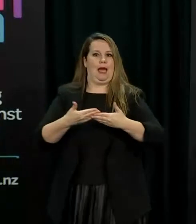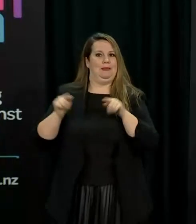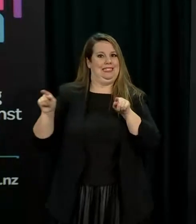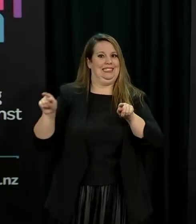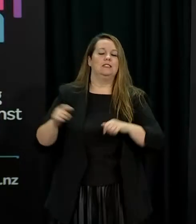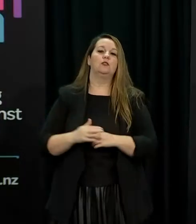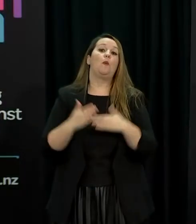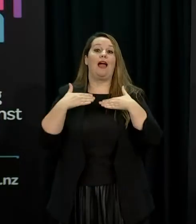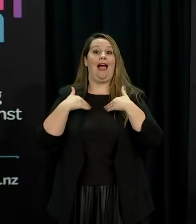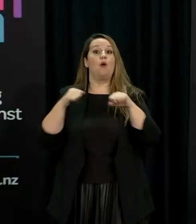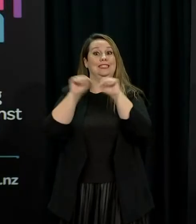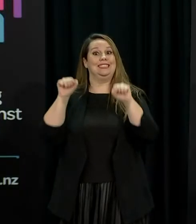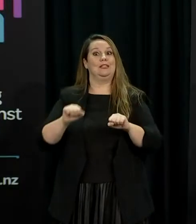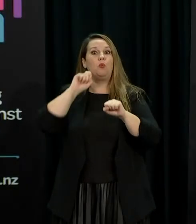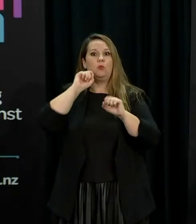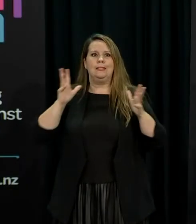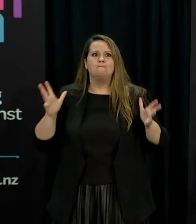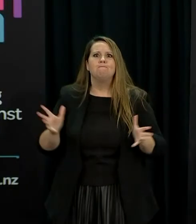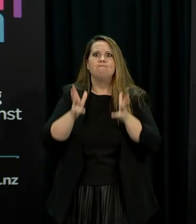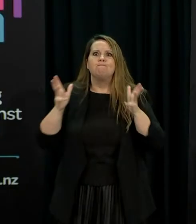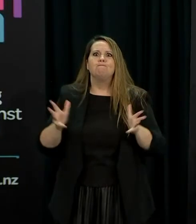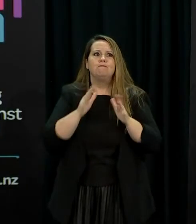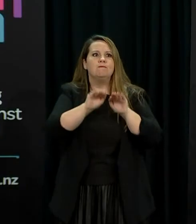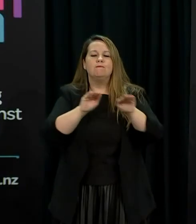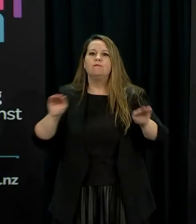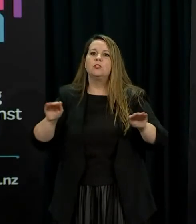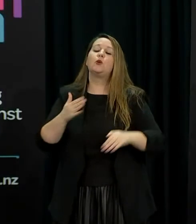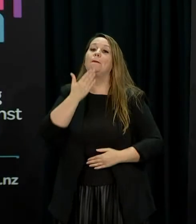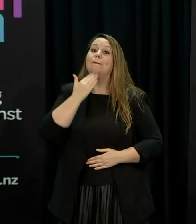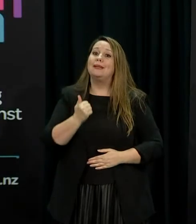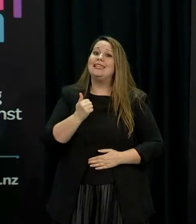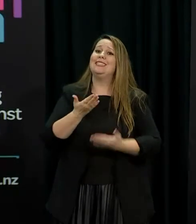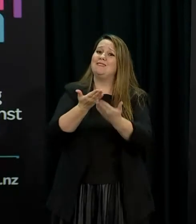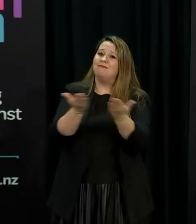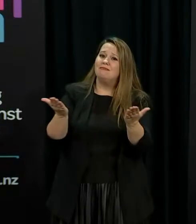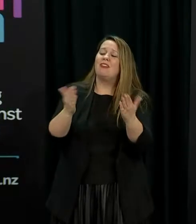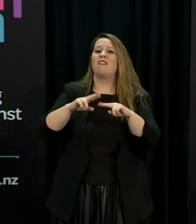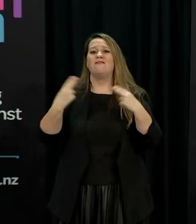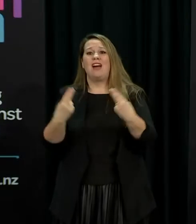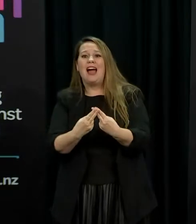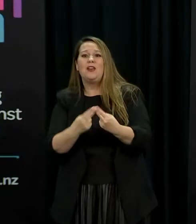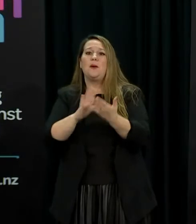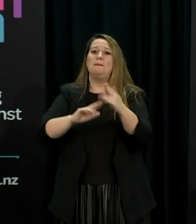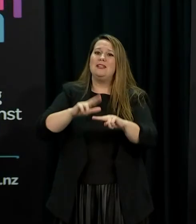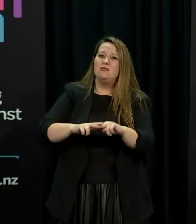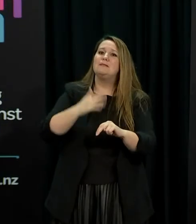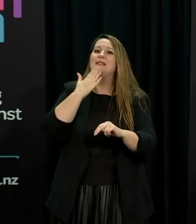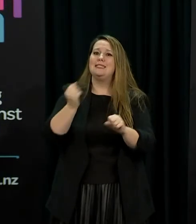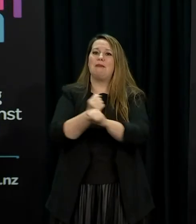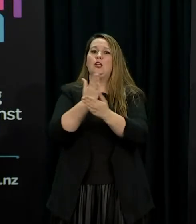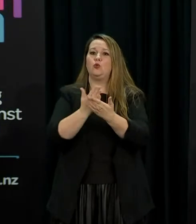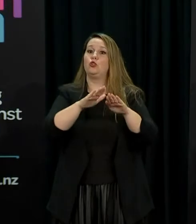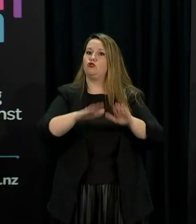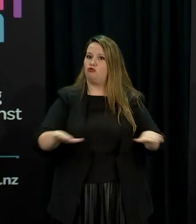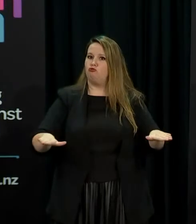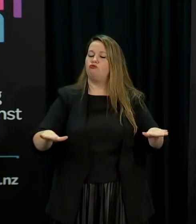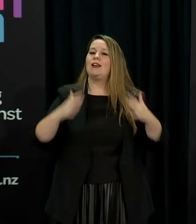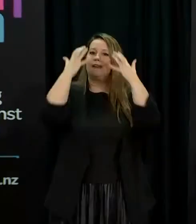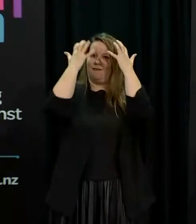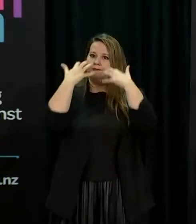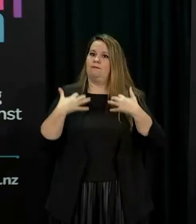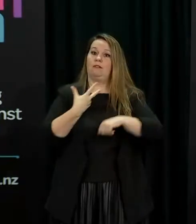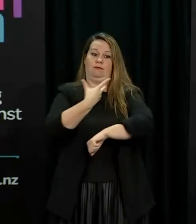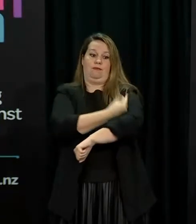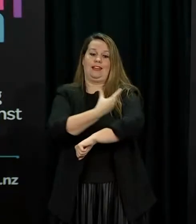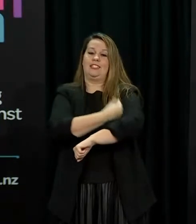and my request to parents and whānau is to get your kids protected from measles by getting them vaccinated twice with